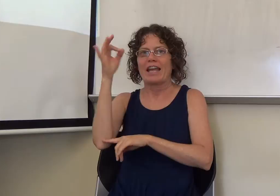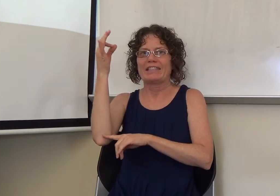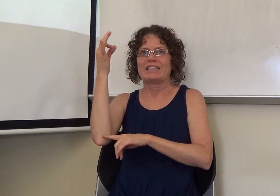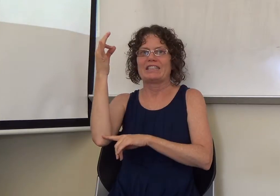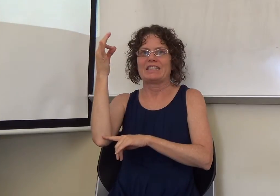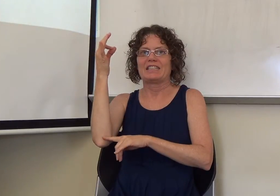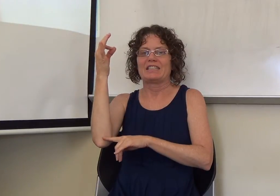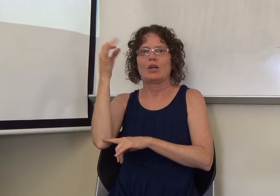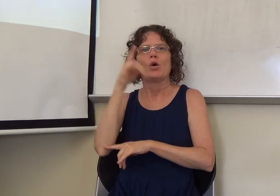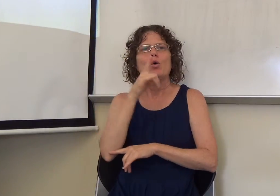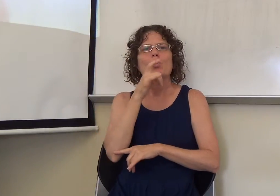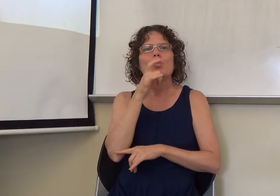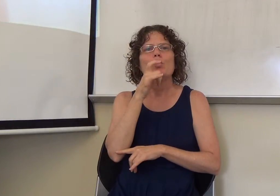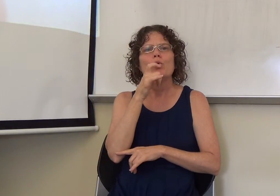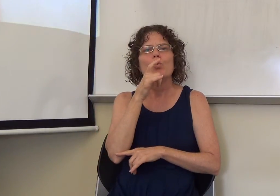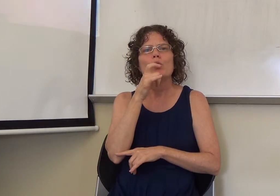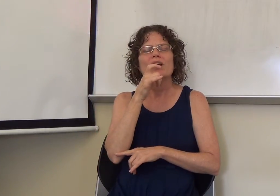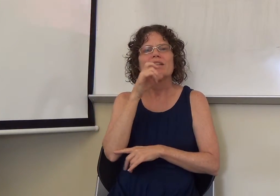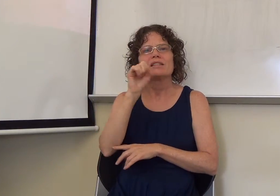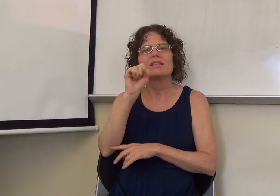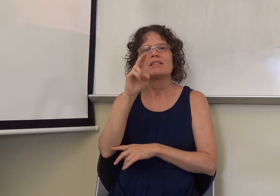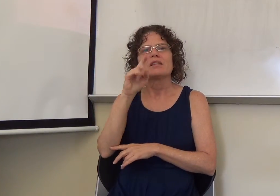the subject here?